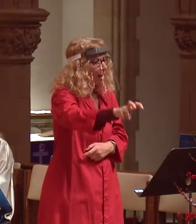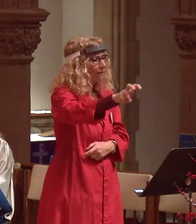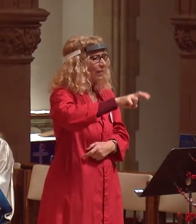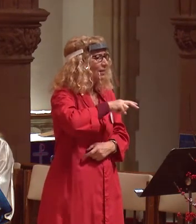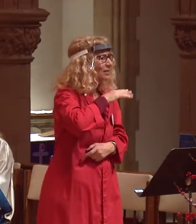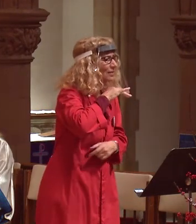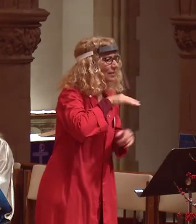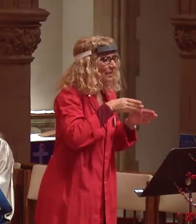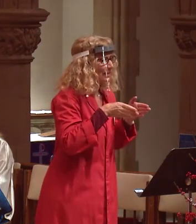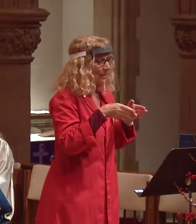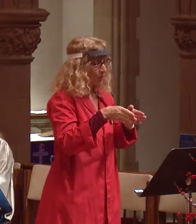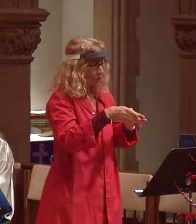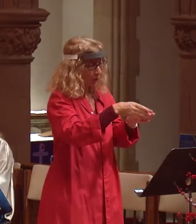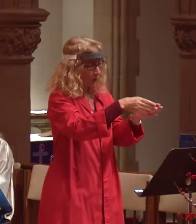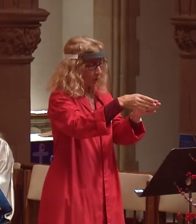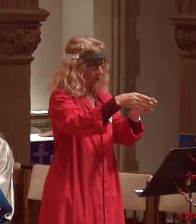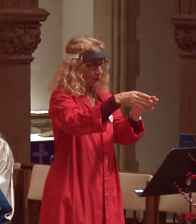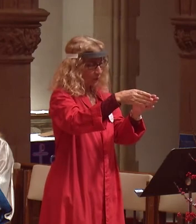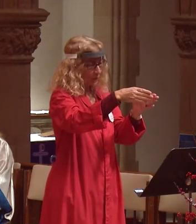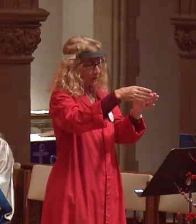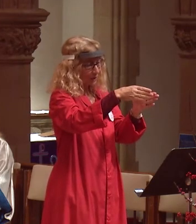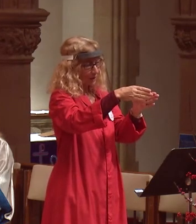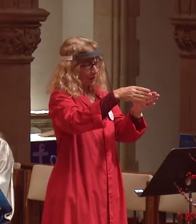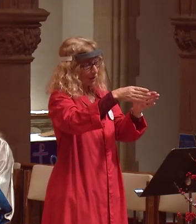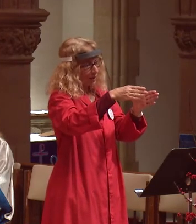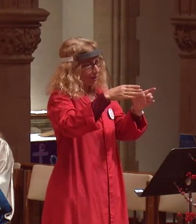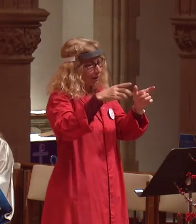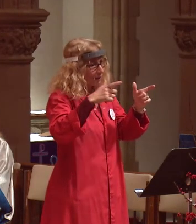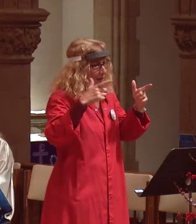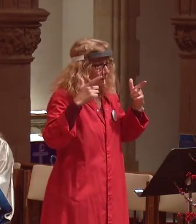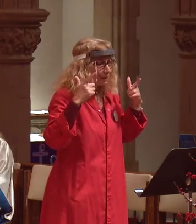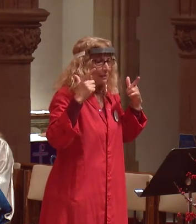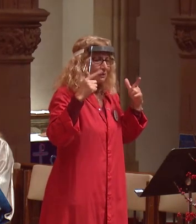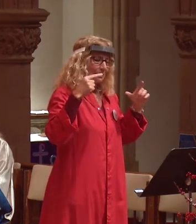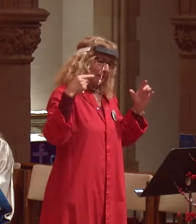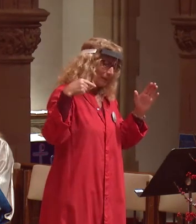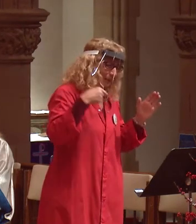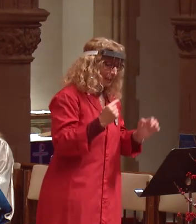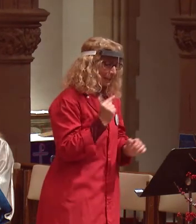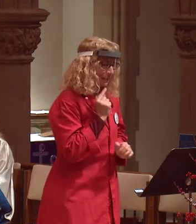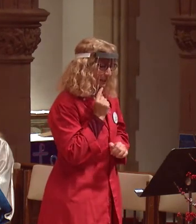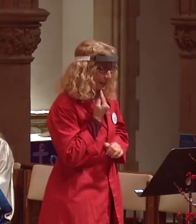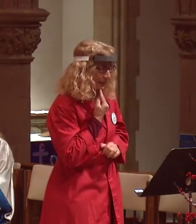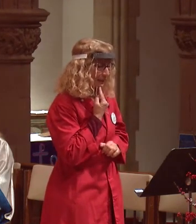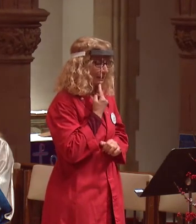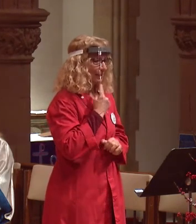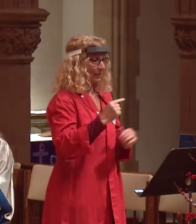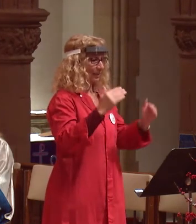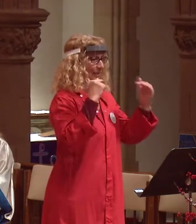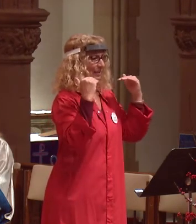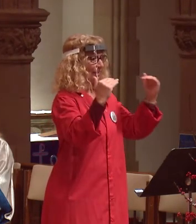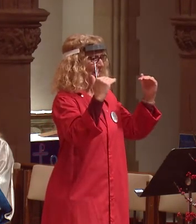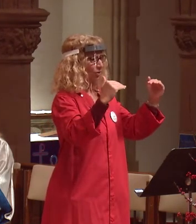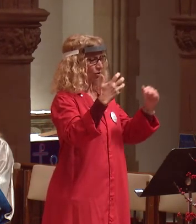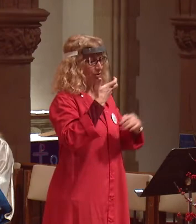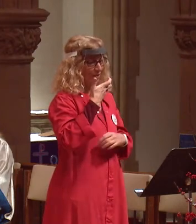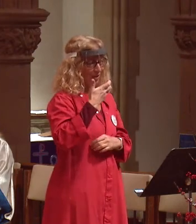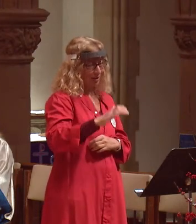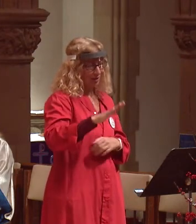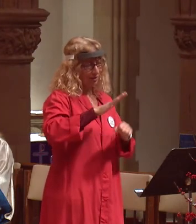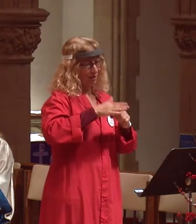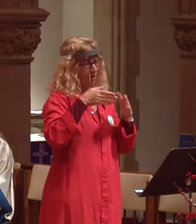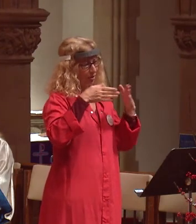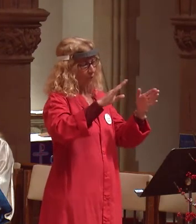roads in the extreme, intense desert heat on their way to the city of